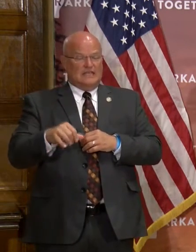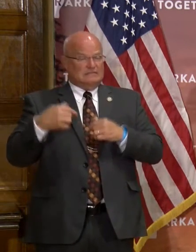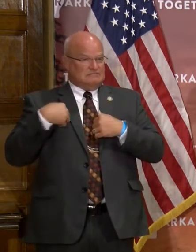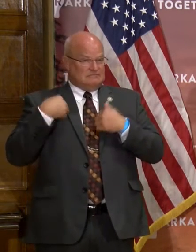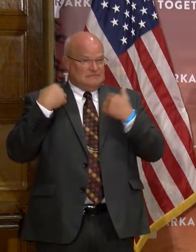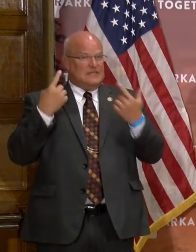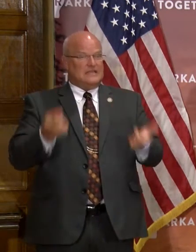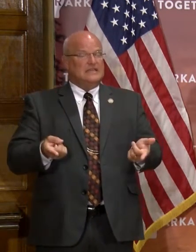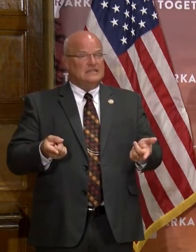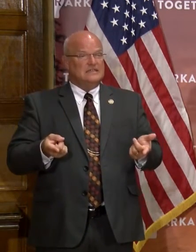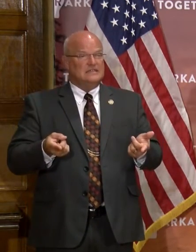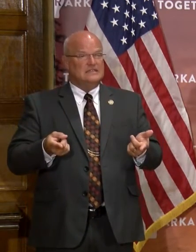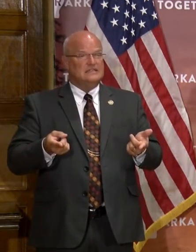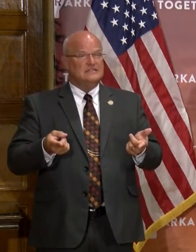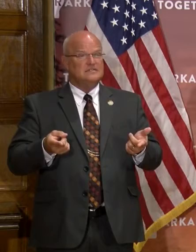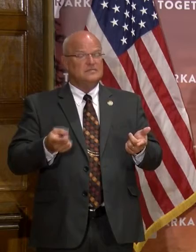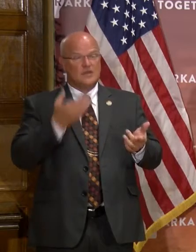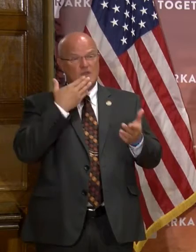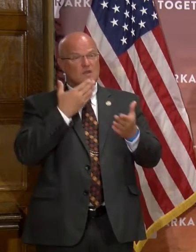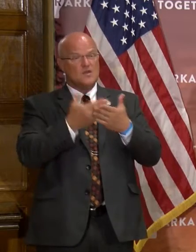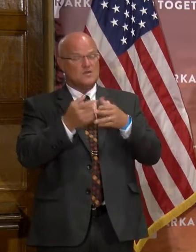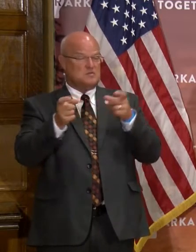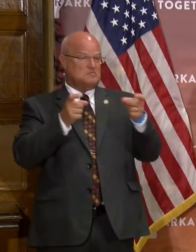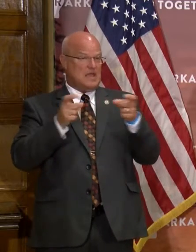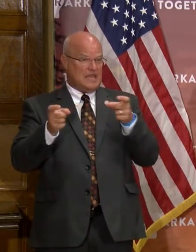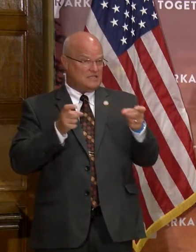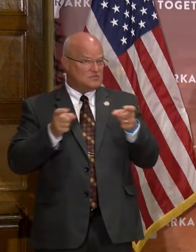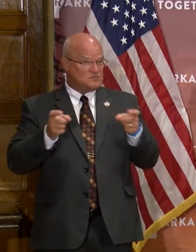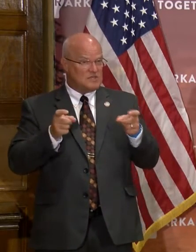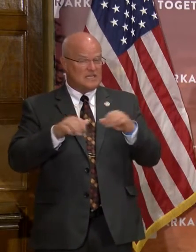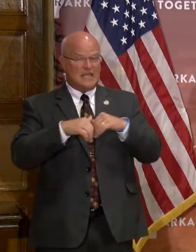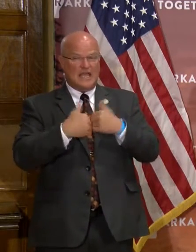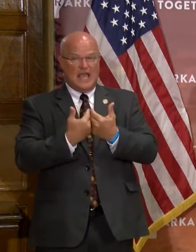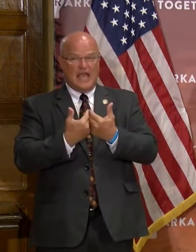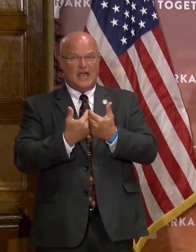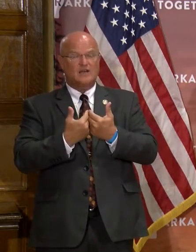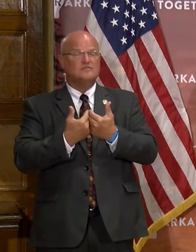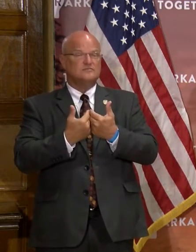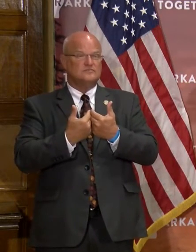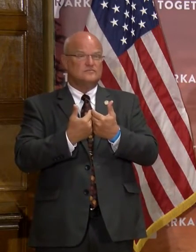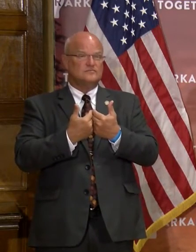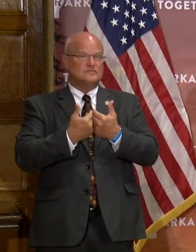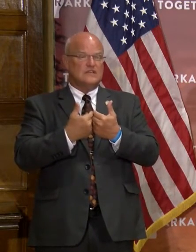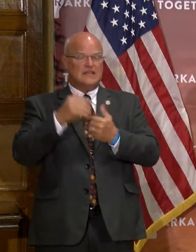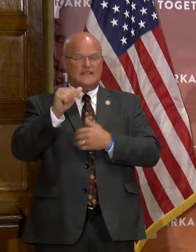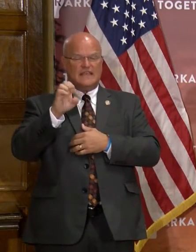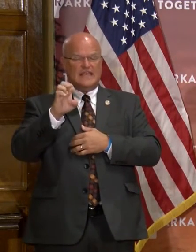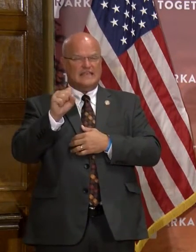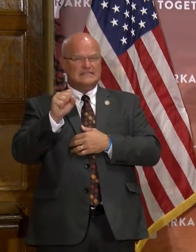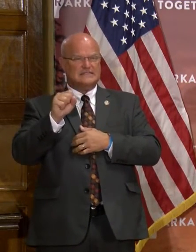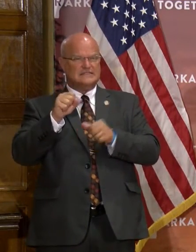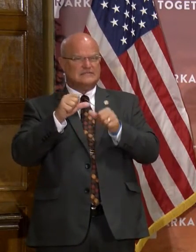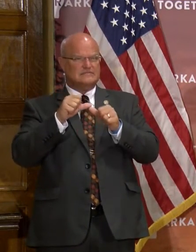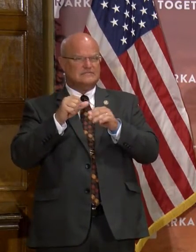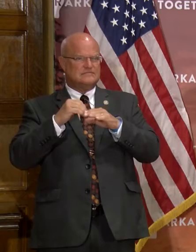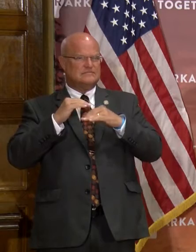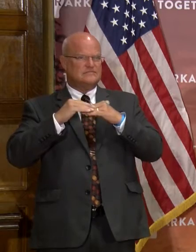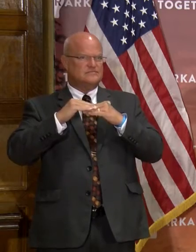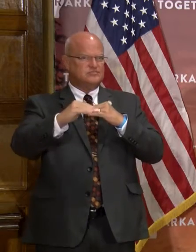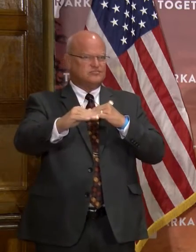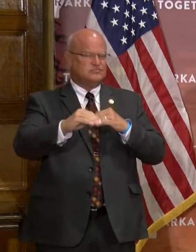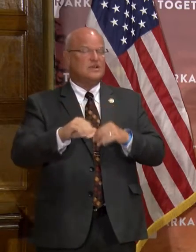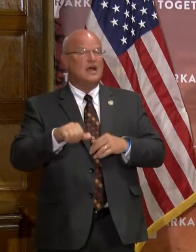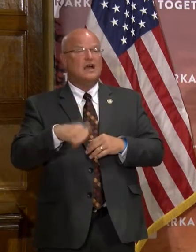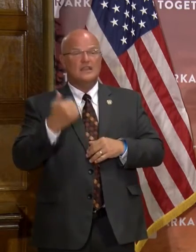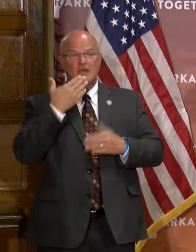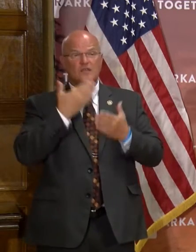been a good management of how and extending the cases out. The other part of the good